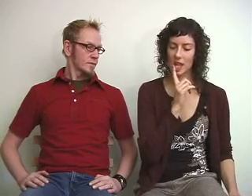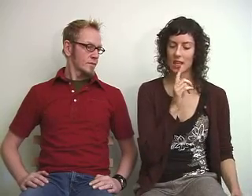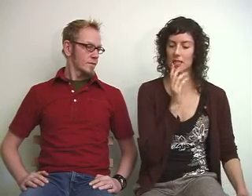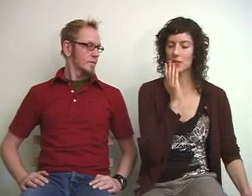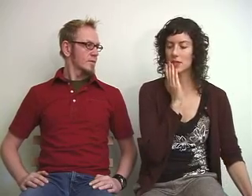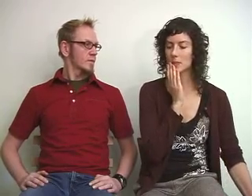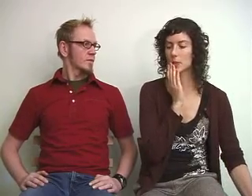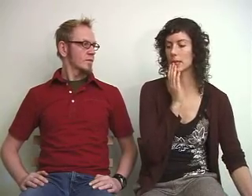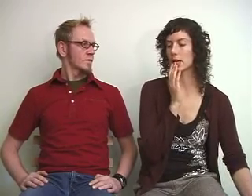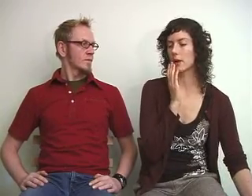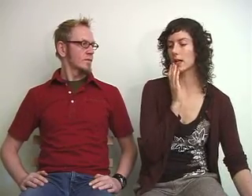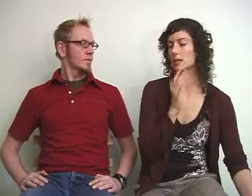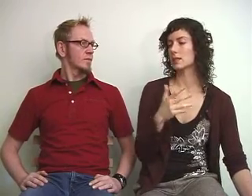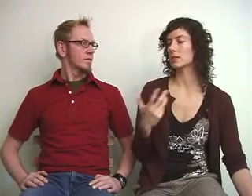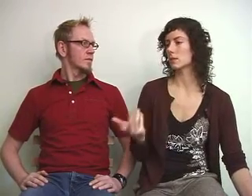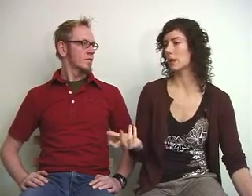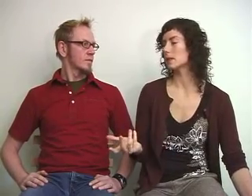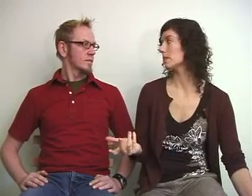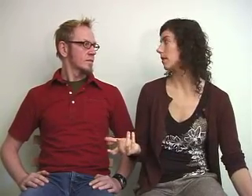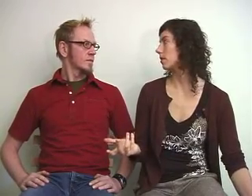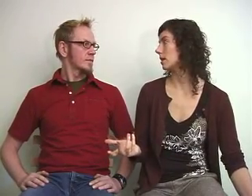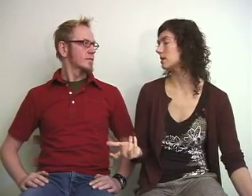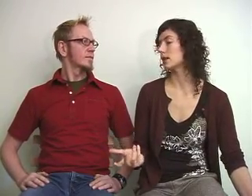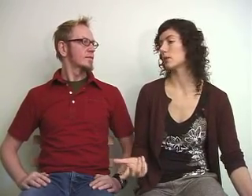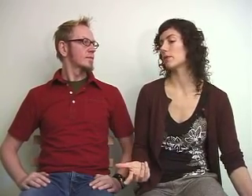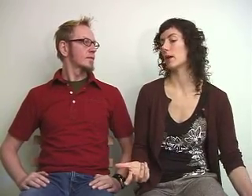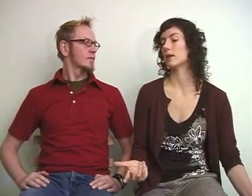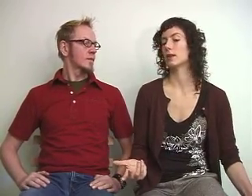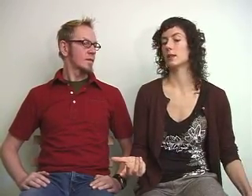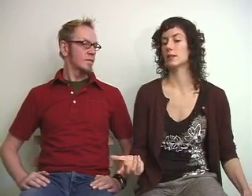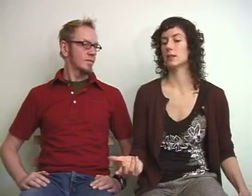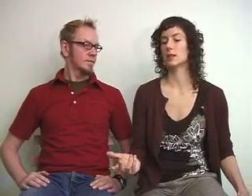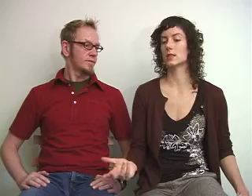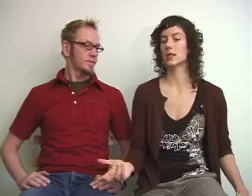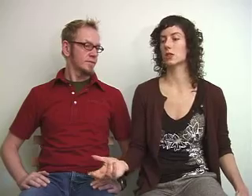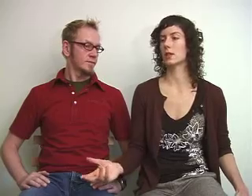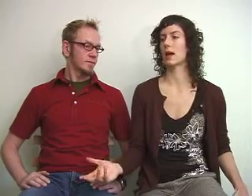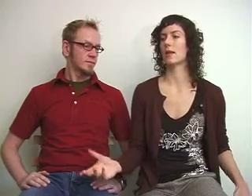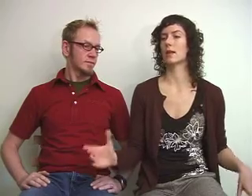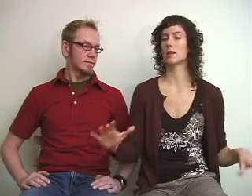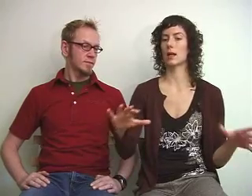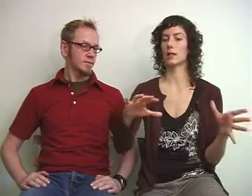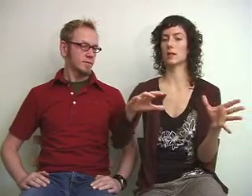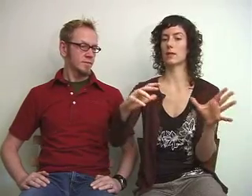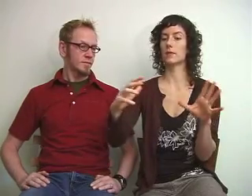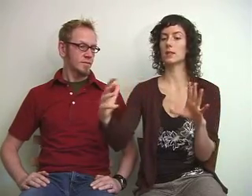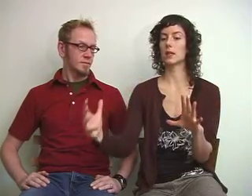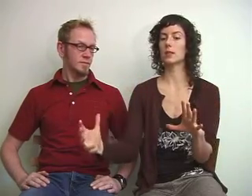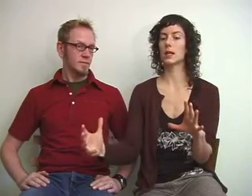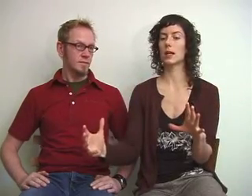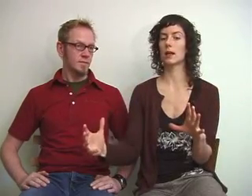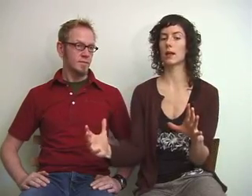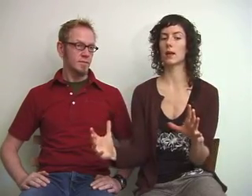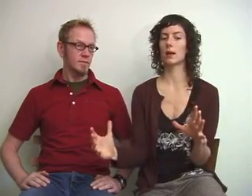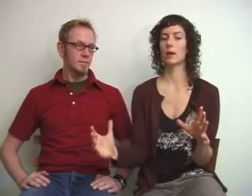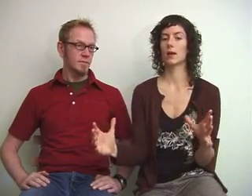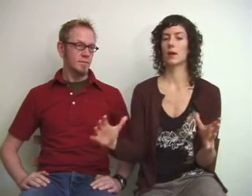The difference between our classes and maybe some other classes that you would find is essentially that it's like facilitating